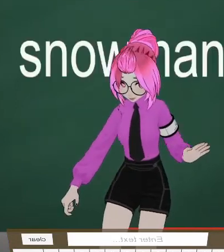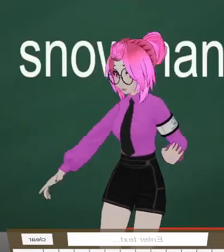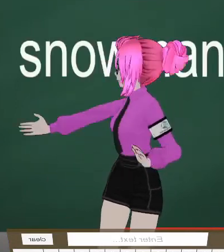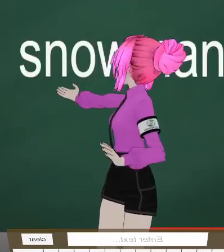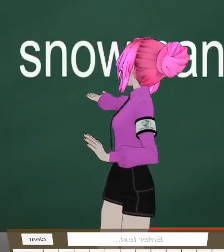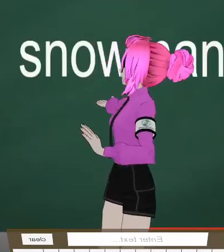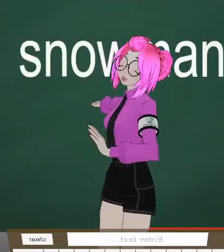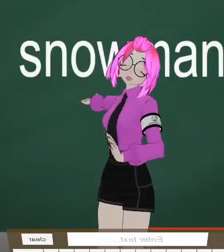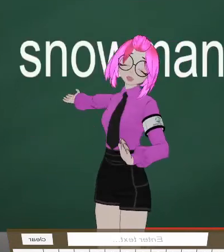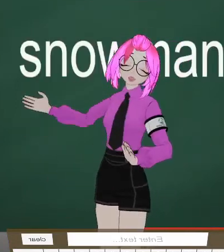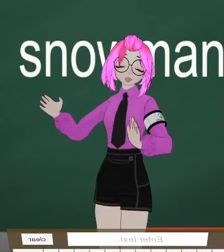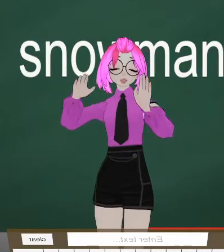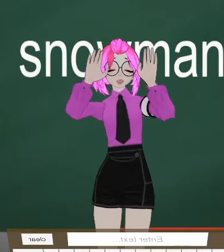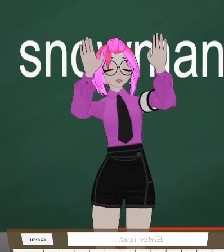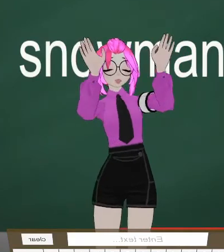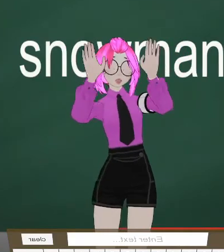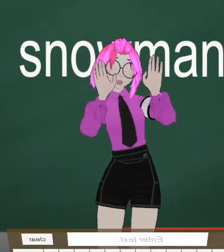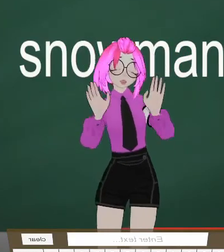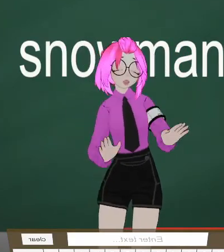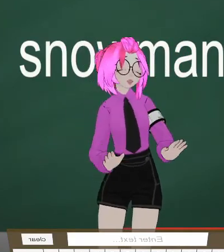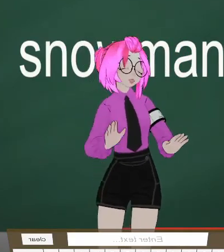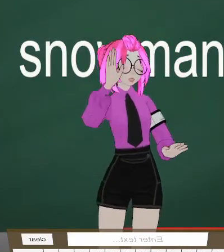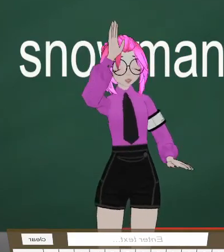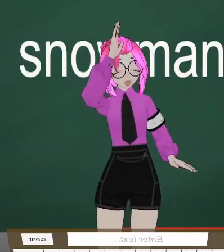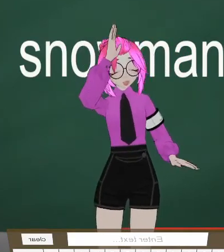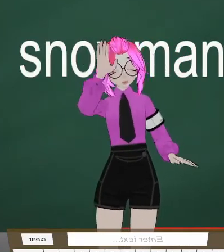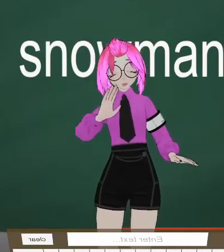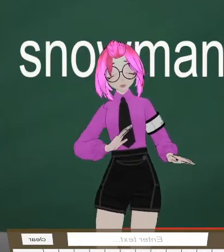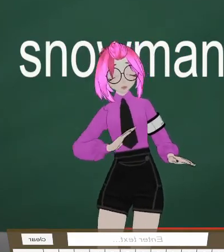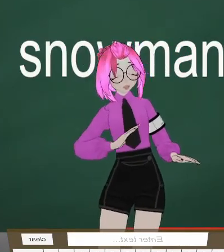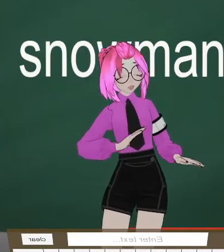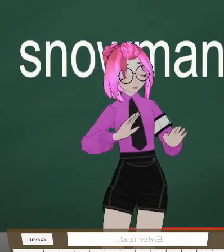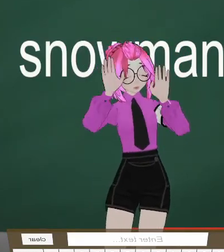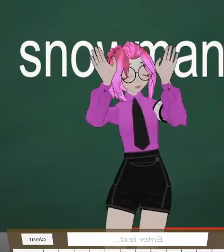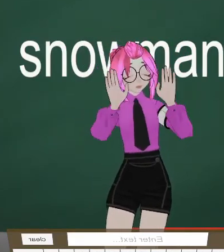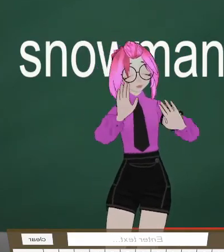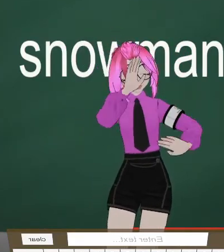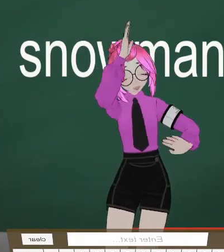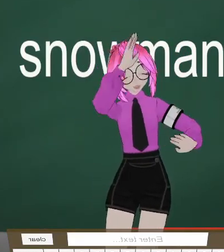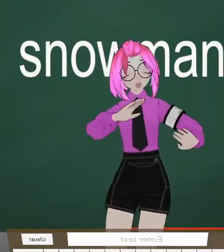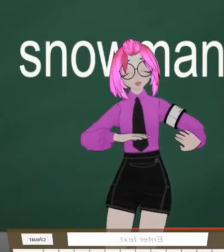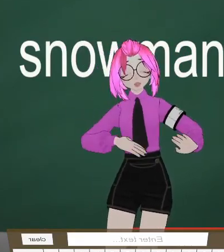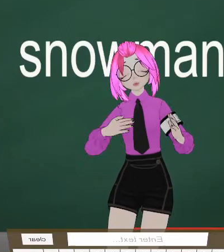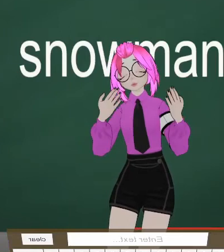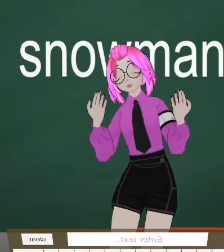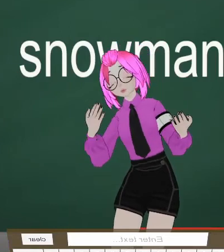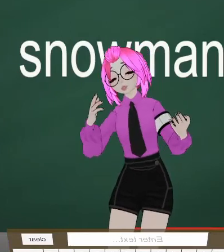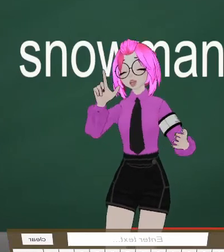so snowman is what we learned before snow man snow man but now